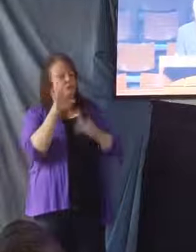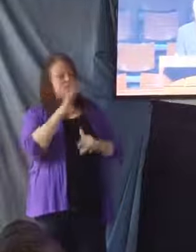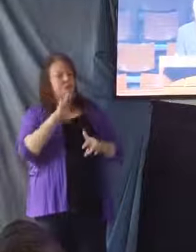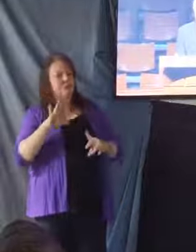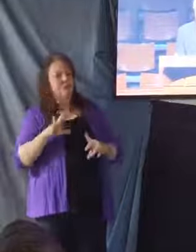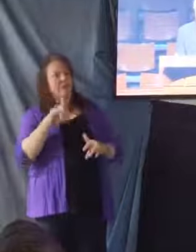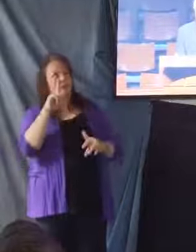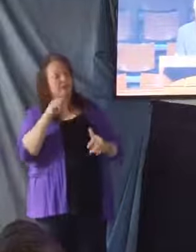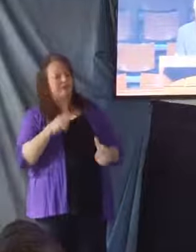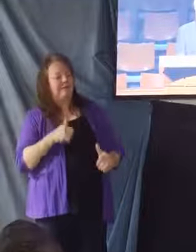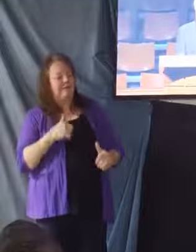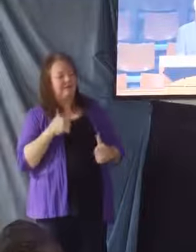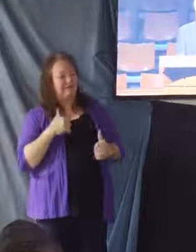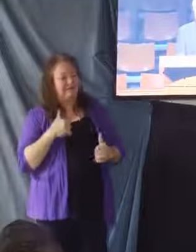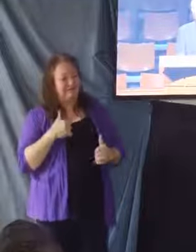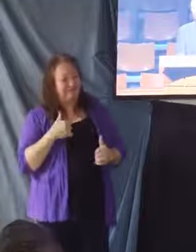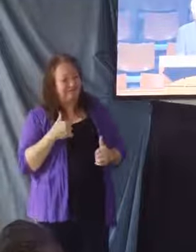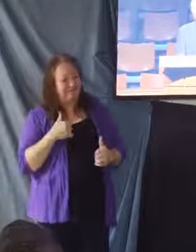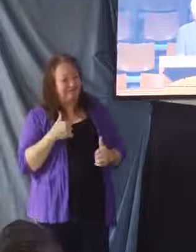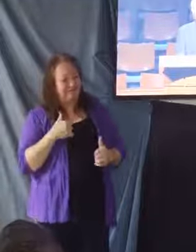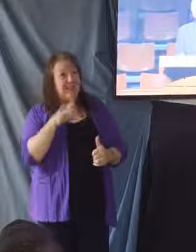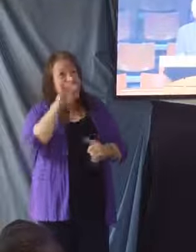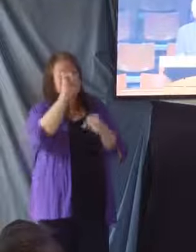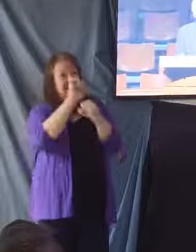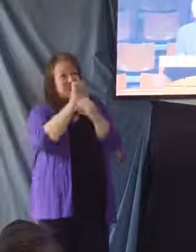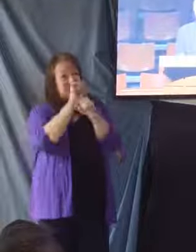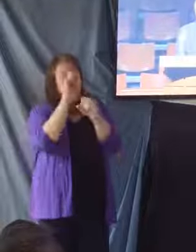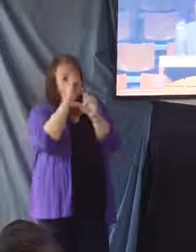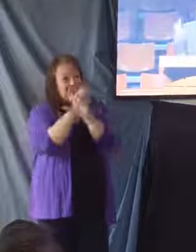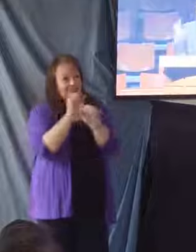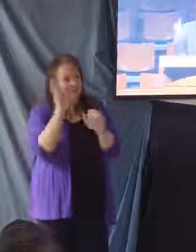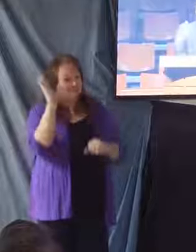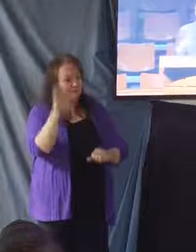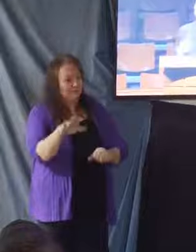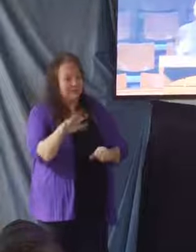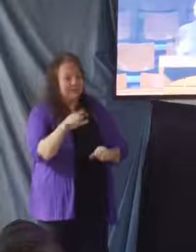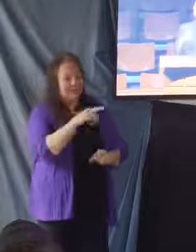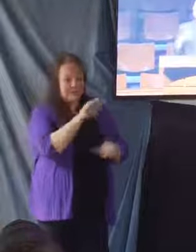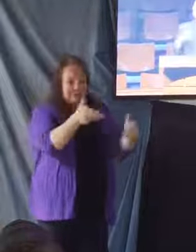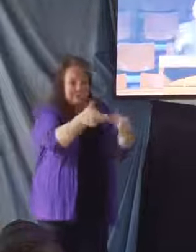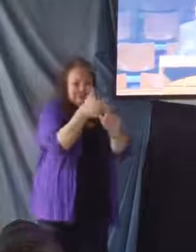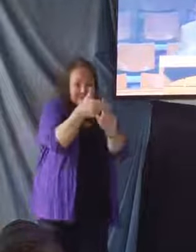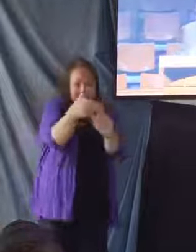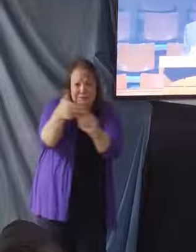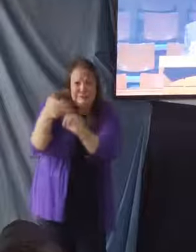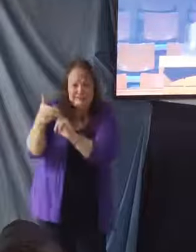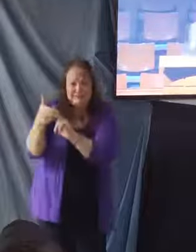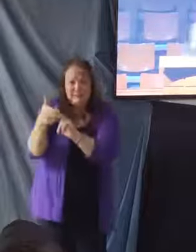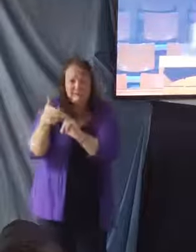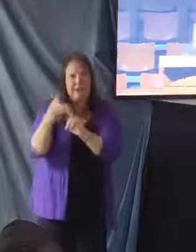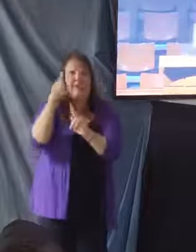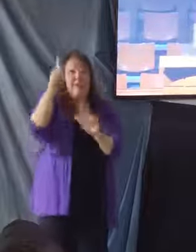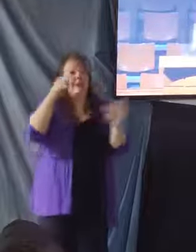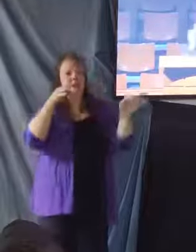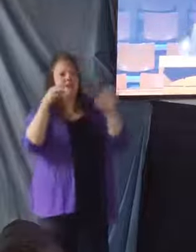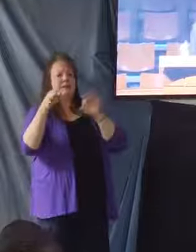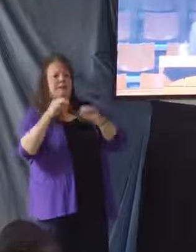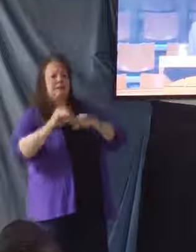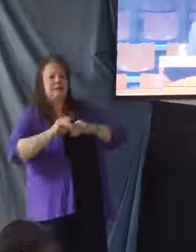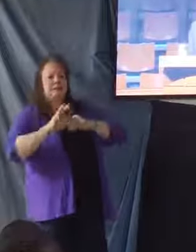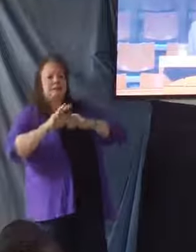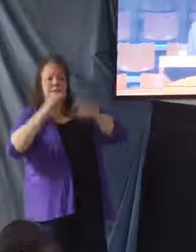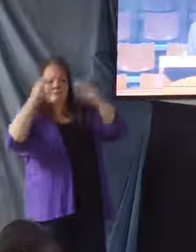is alive. And the work of his salvation is going on to bring men to salvation and then to instruct, build up,